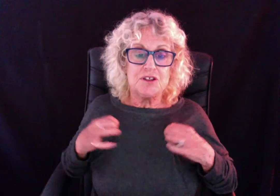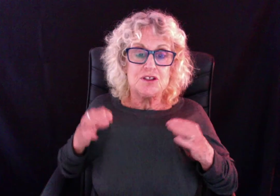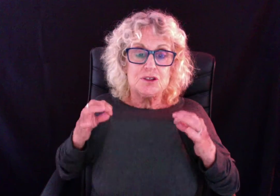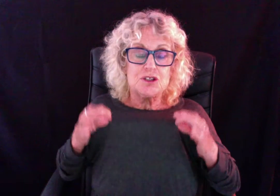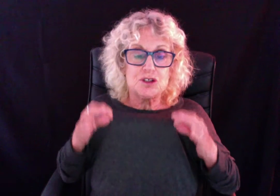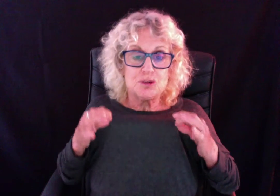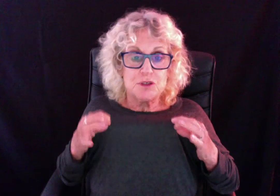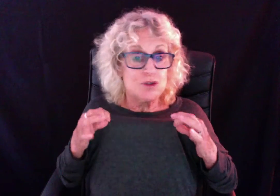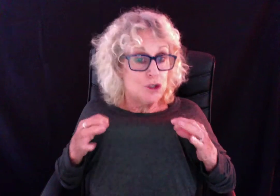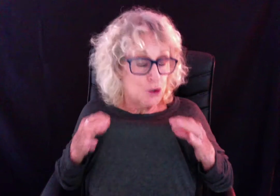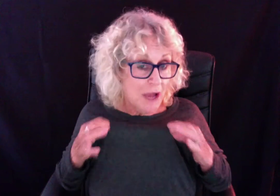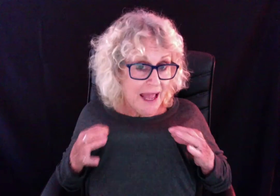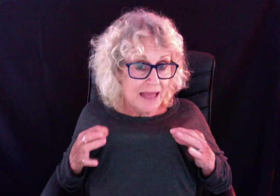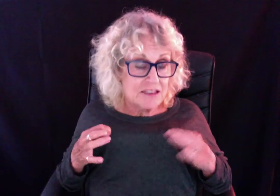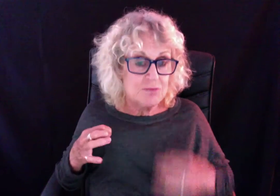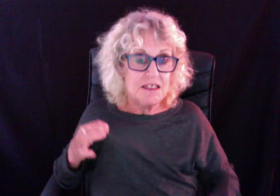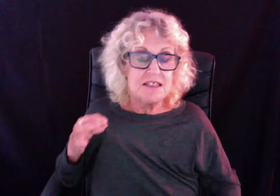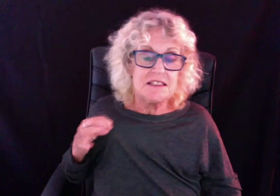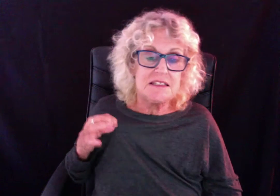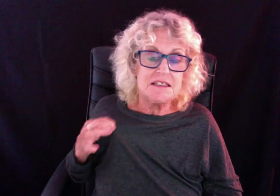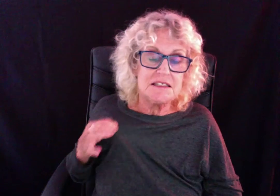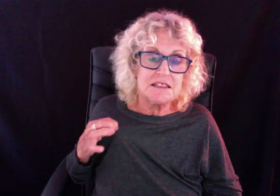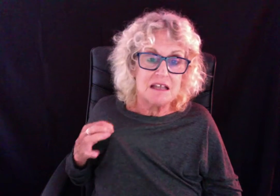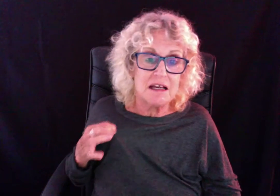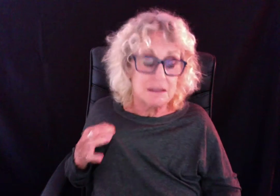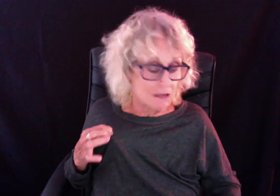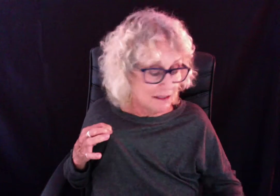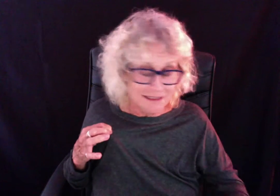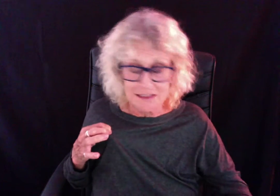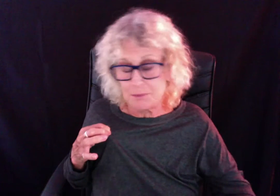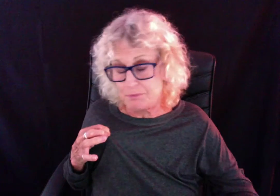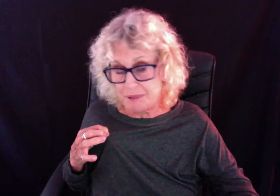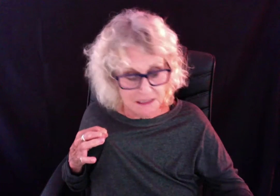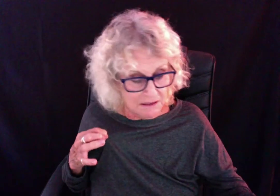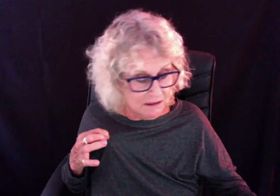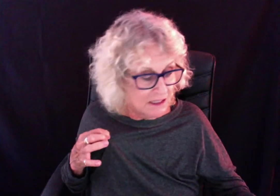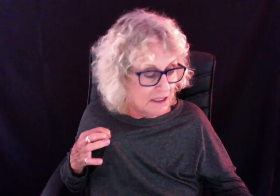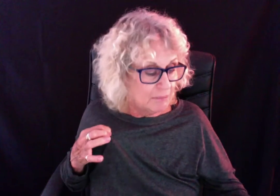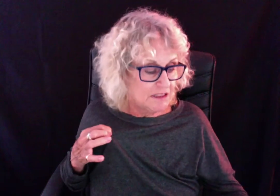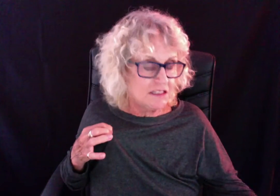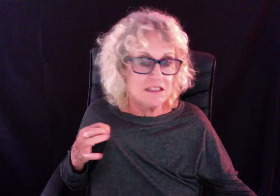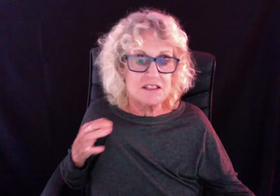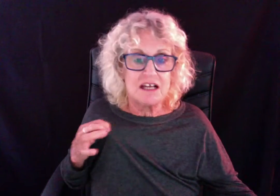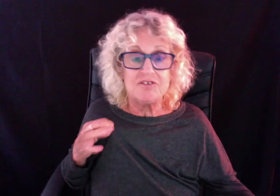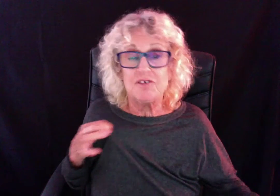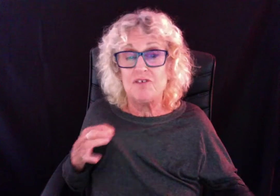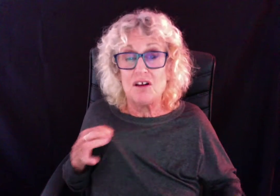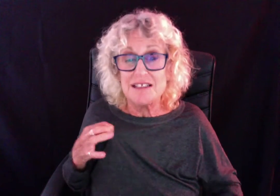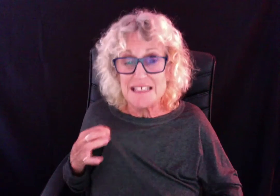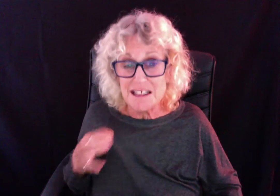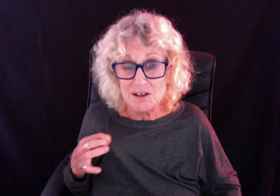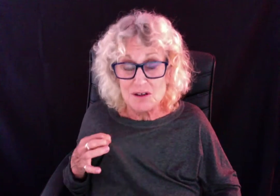do shirt with two hands because this is the sign, not that it's a big deal, but this is the sign for volunteer